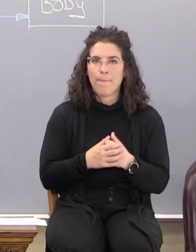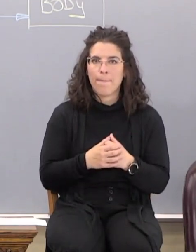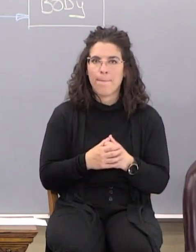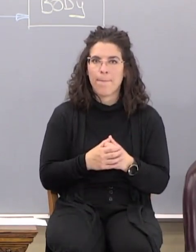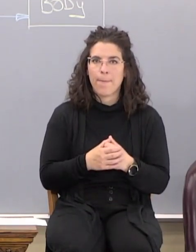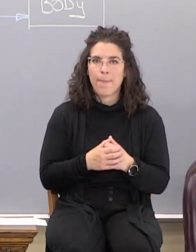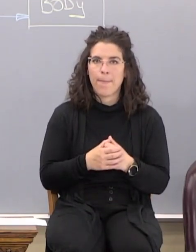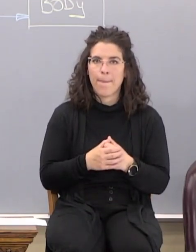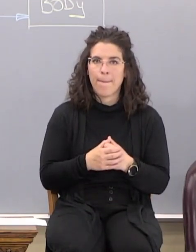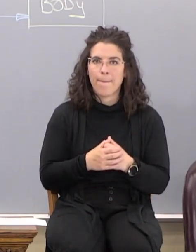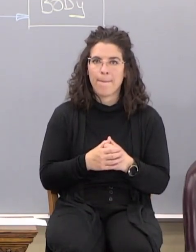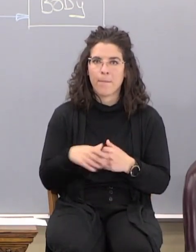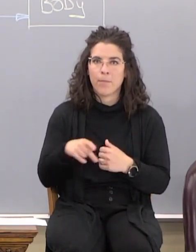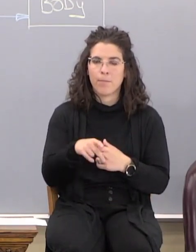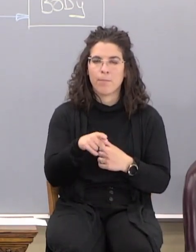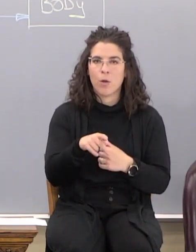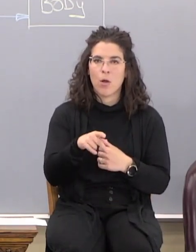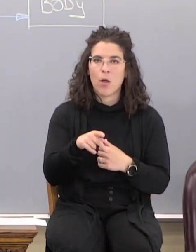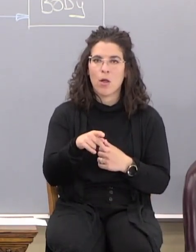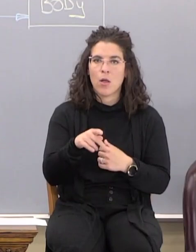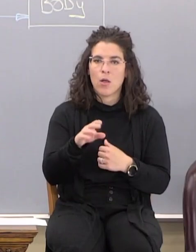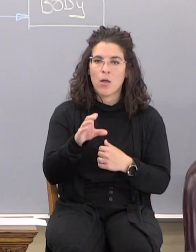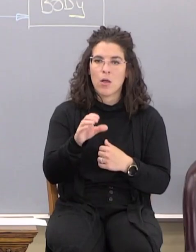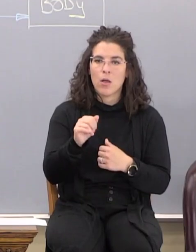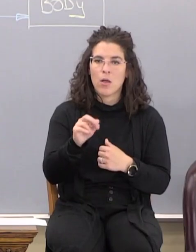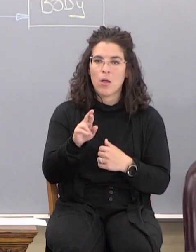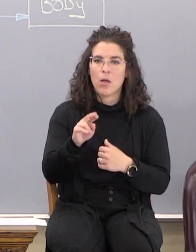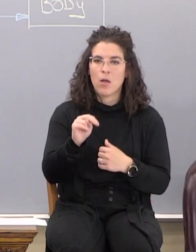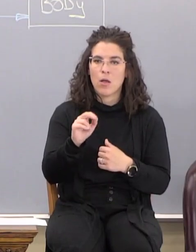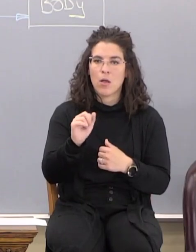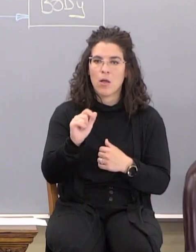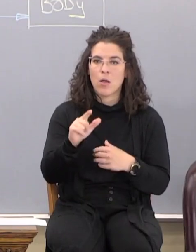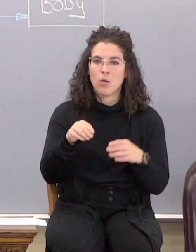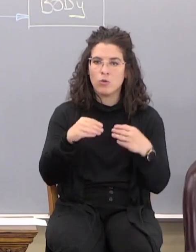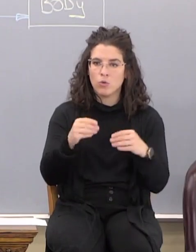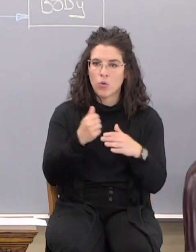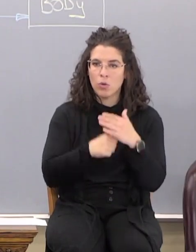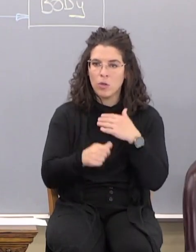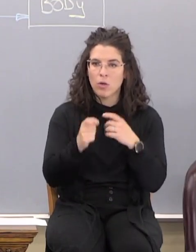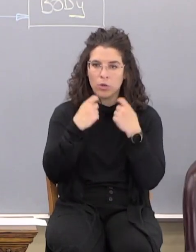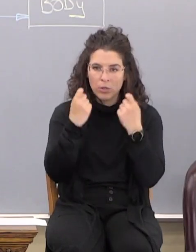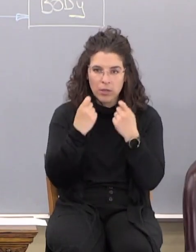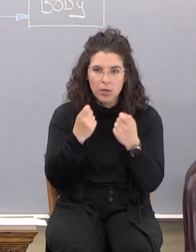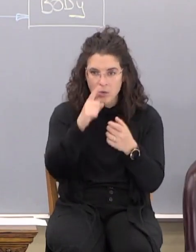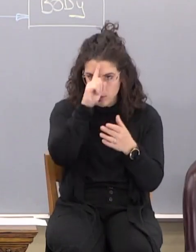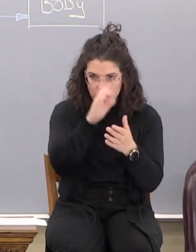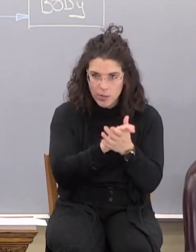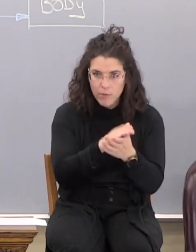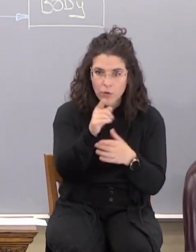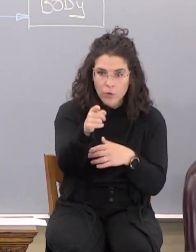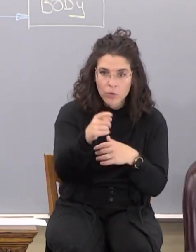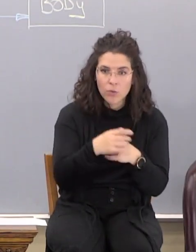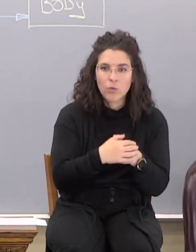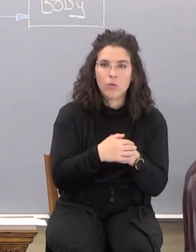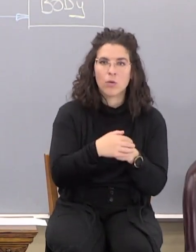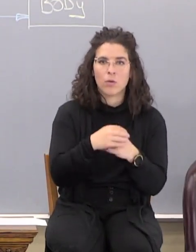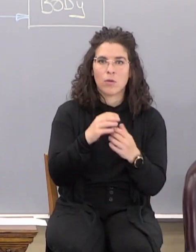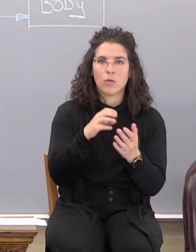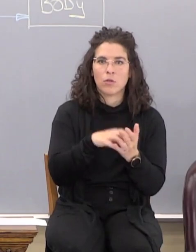Is Paul carnal, sold under sin as a believer? Are you? Well, what did chapter 6, verse 7 say?